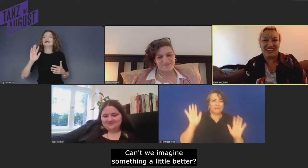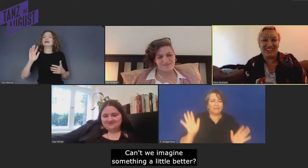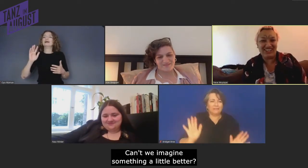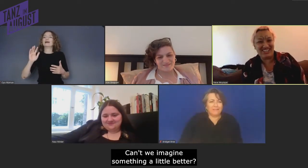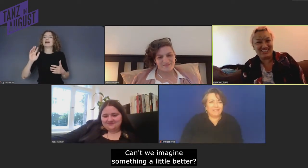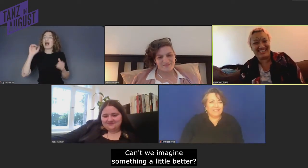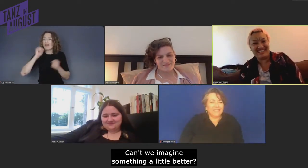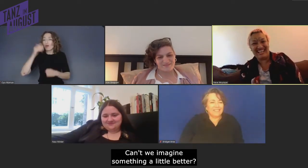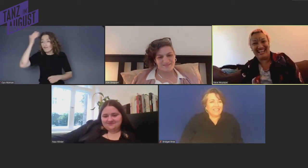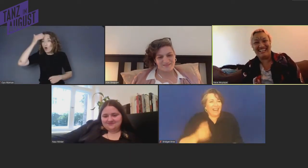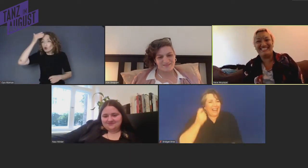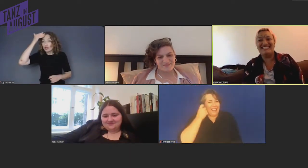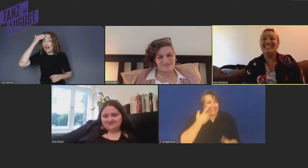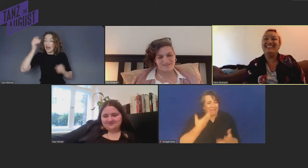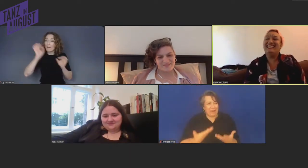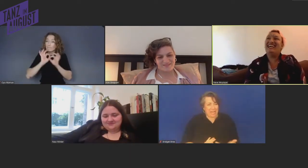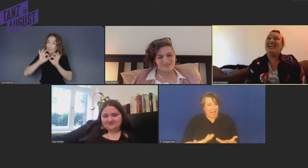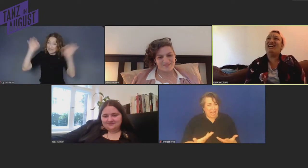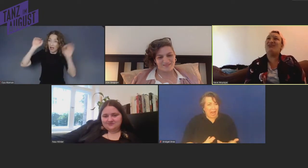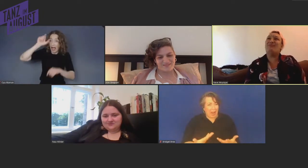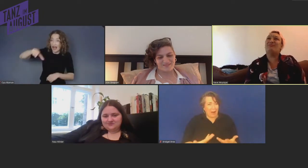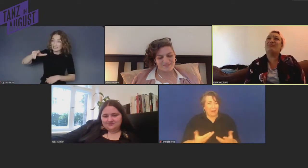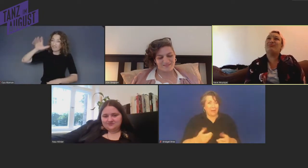better than that?